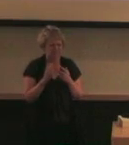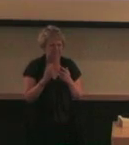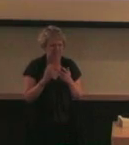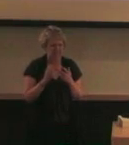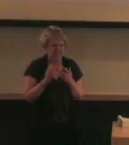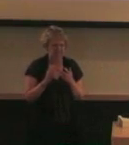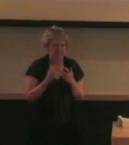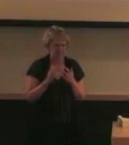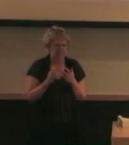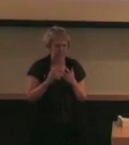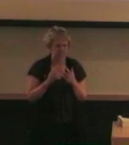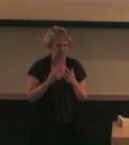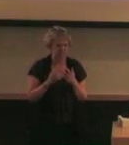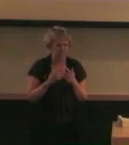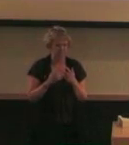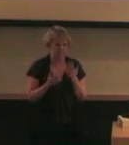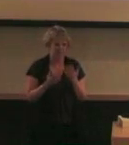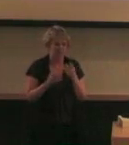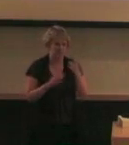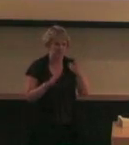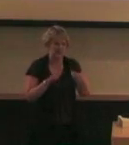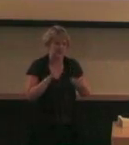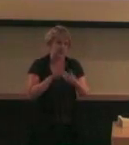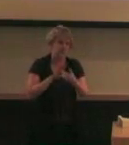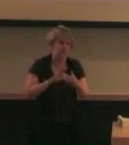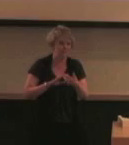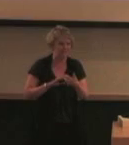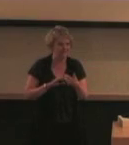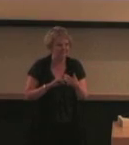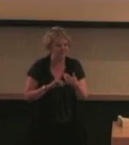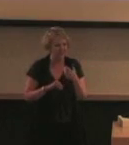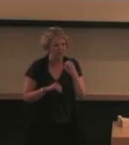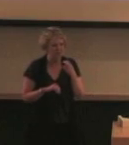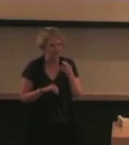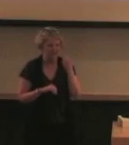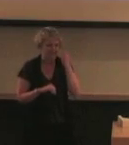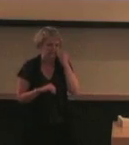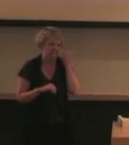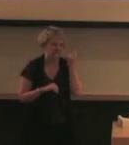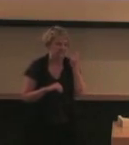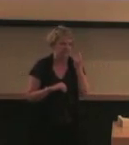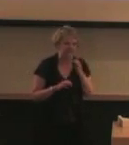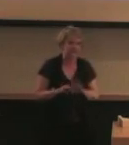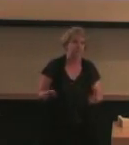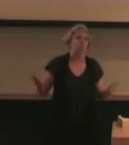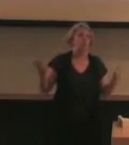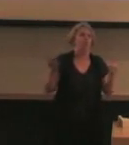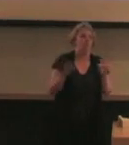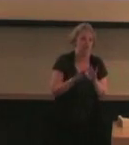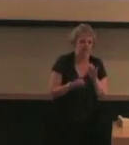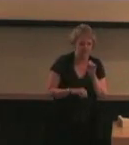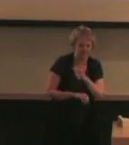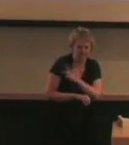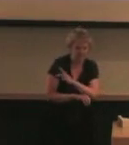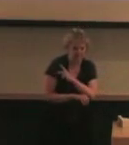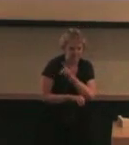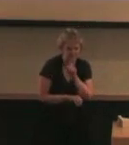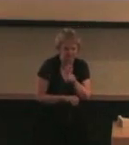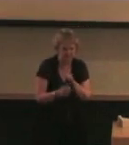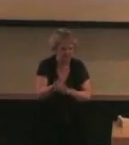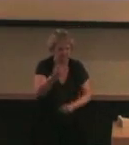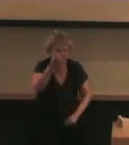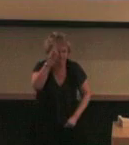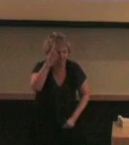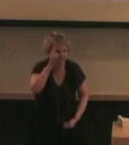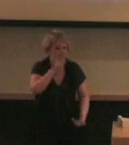a lawsuit for you guys, specifically if you have something that's very critical and you're asking a patient a question.